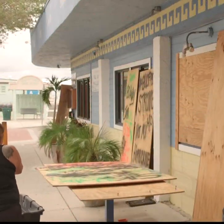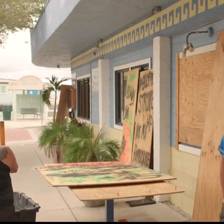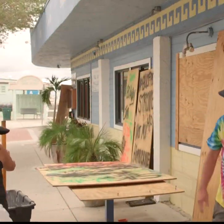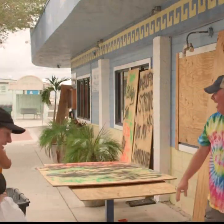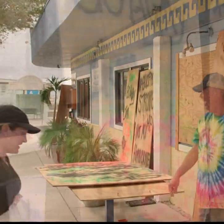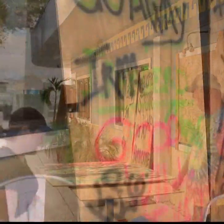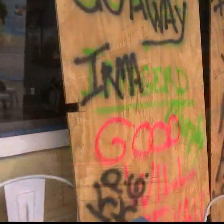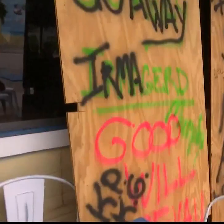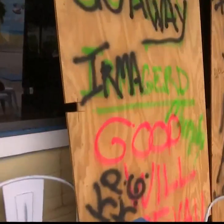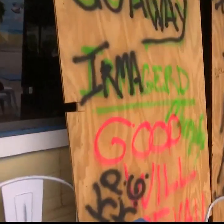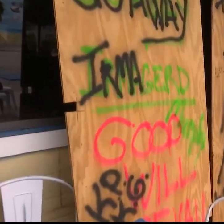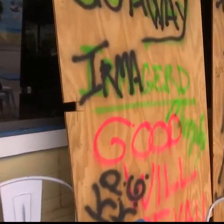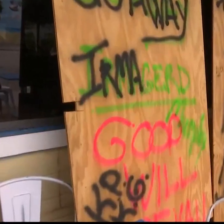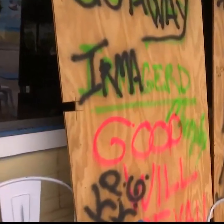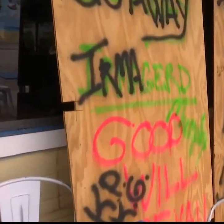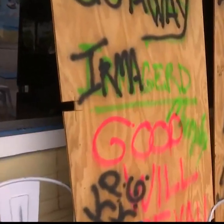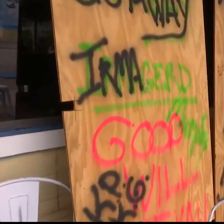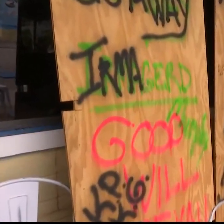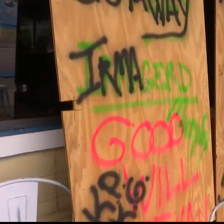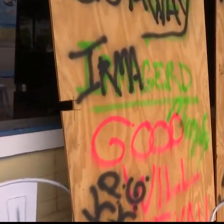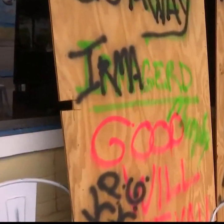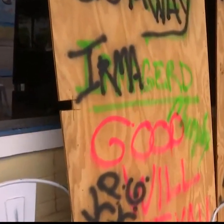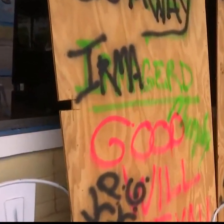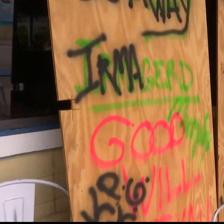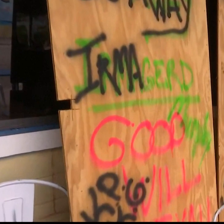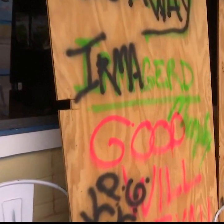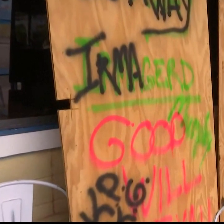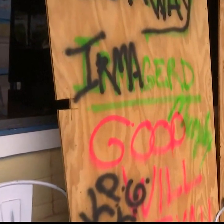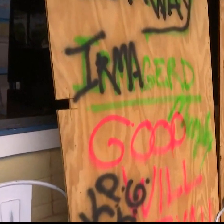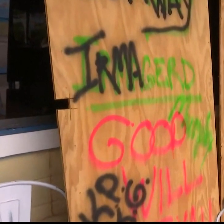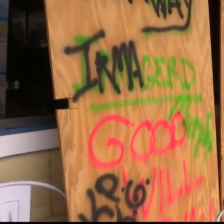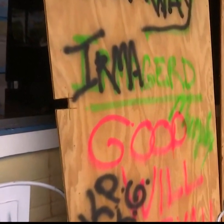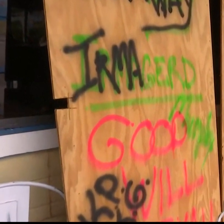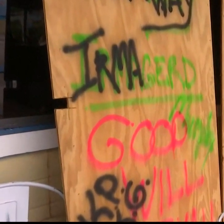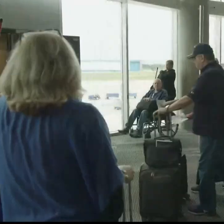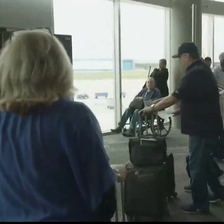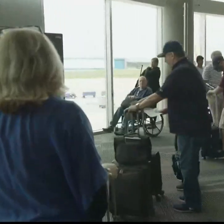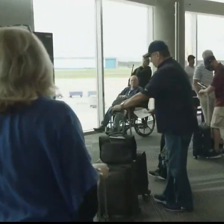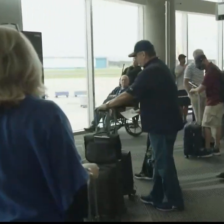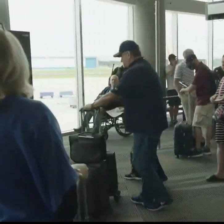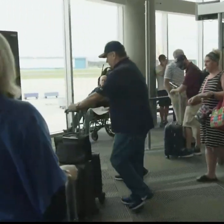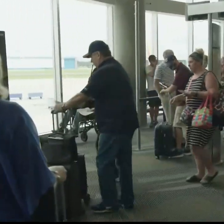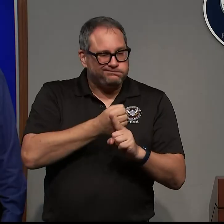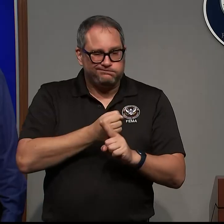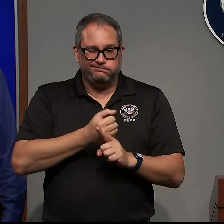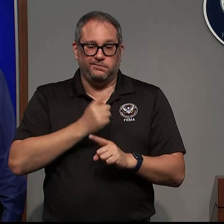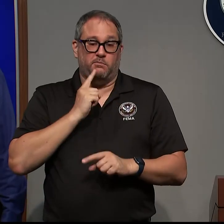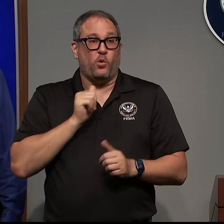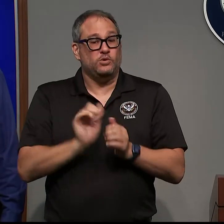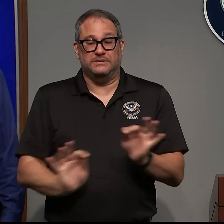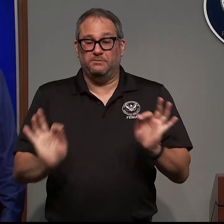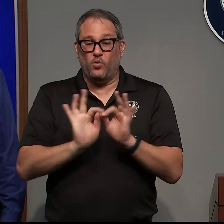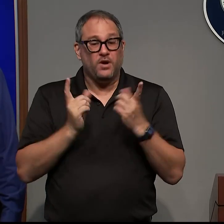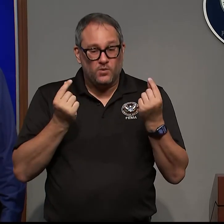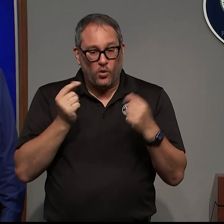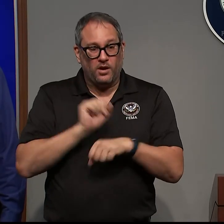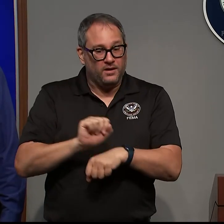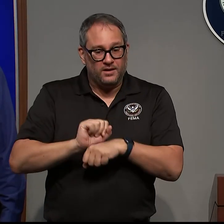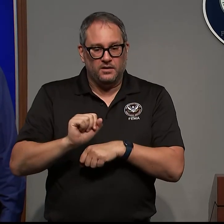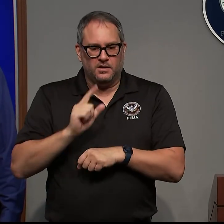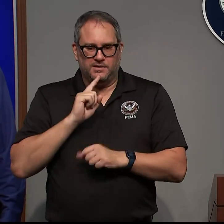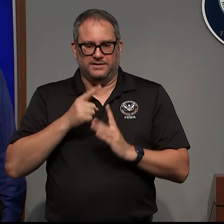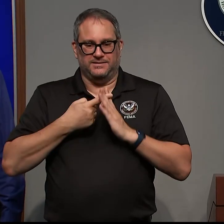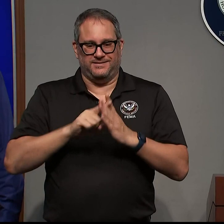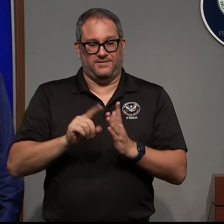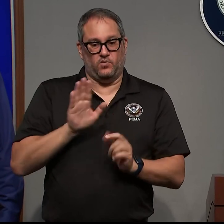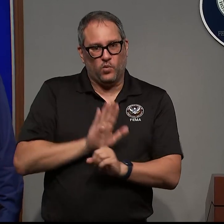direction as the storm moves and shifts and to not take this lightly. We need everyone to heed